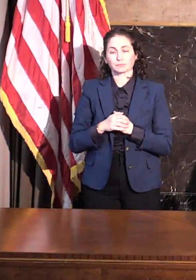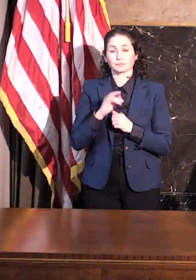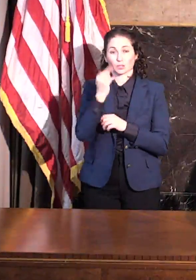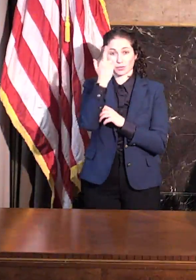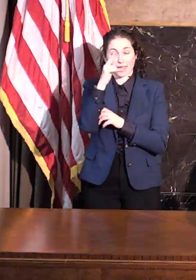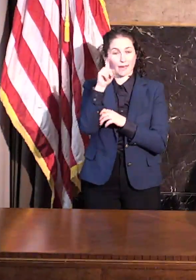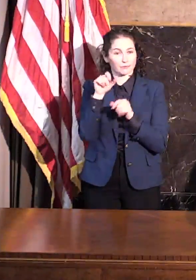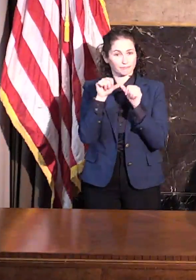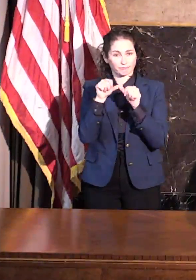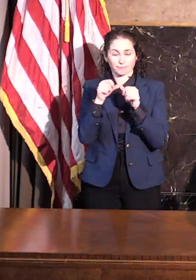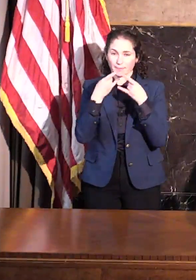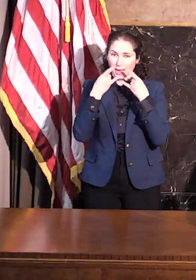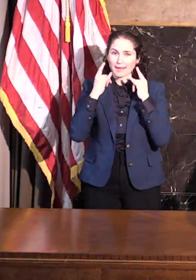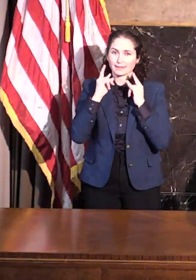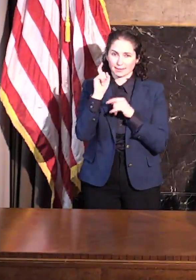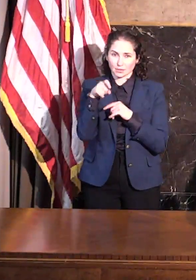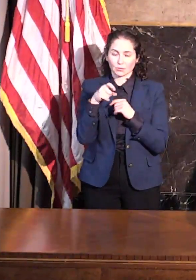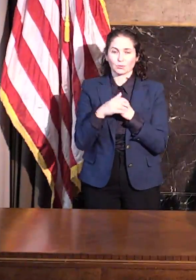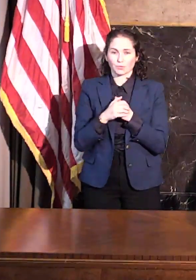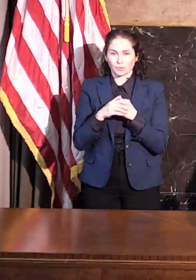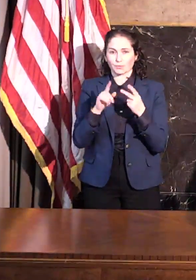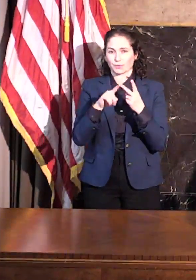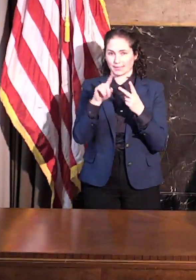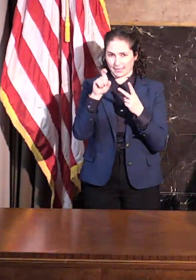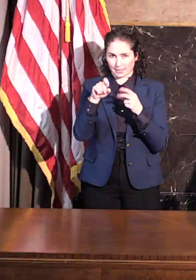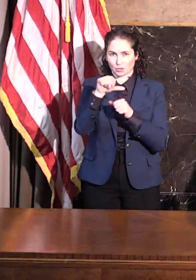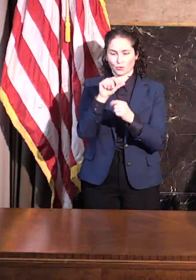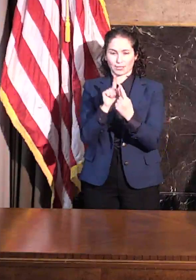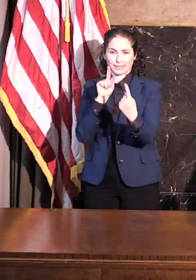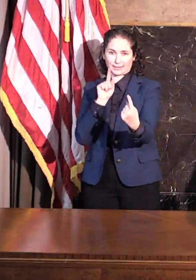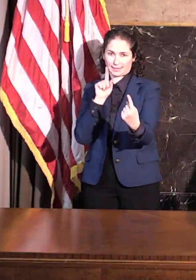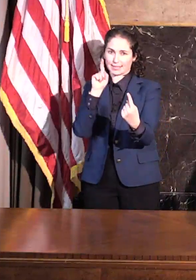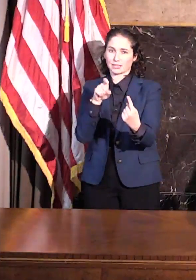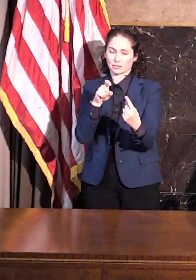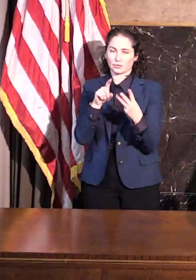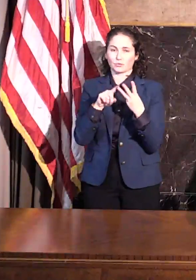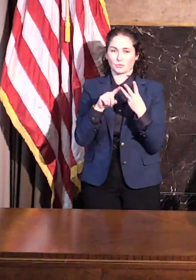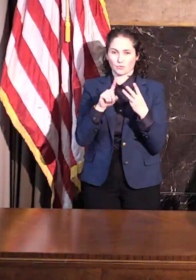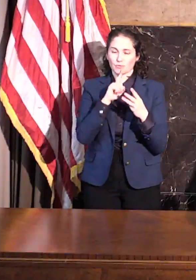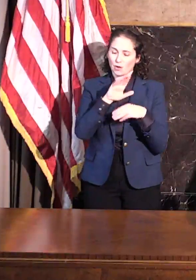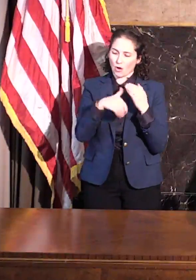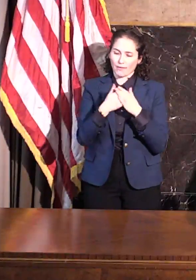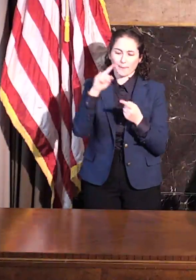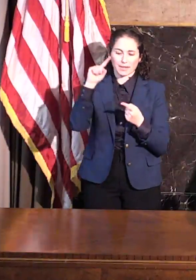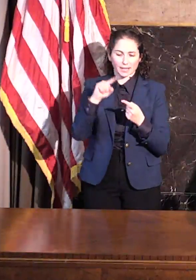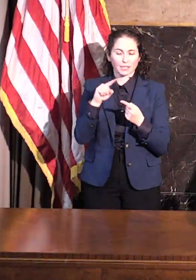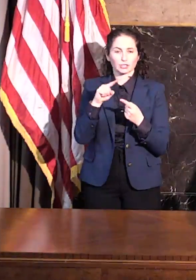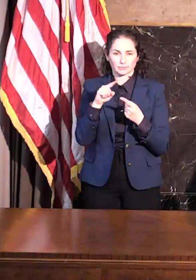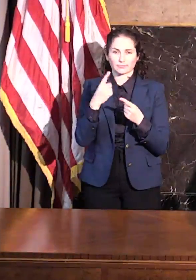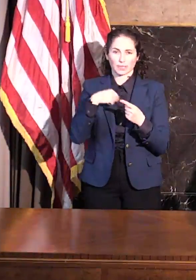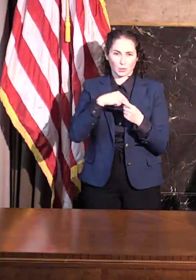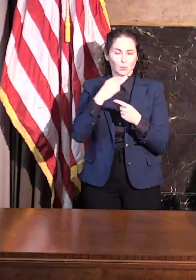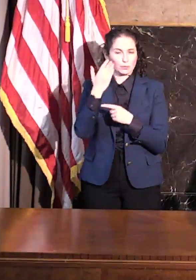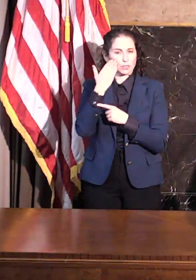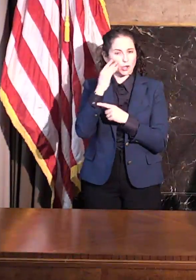do everything we can to speed the vaccinations. And so doing both of those things simultaneously is